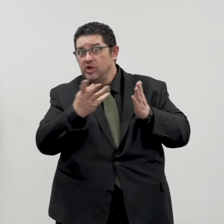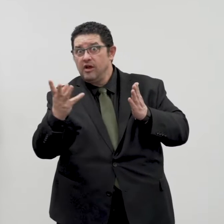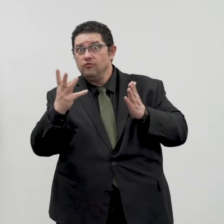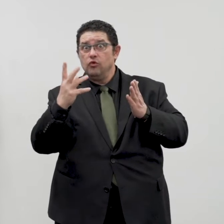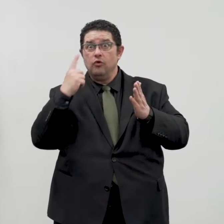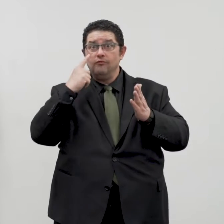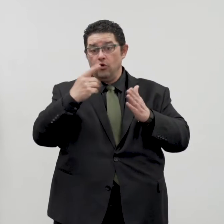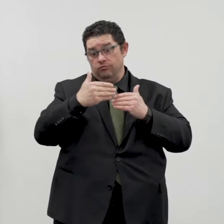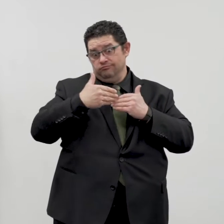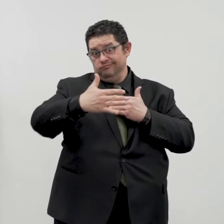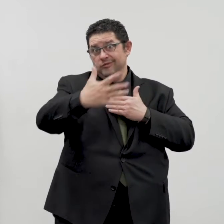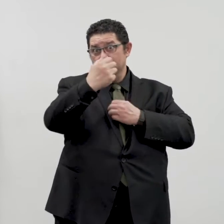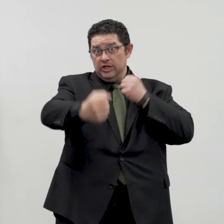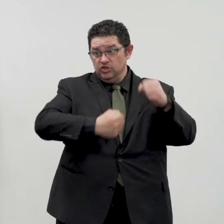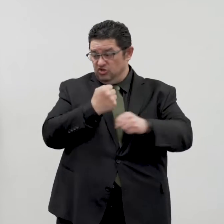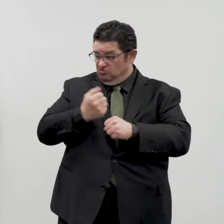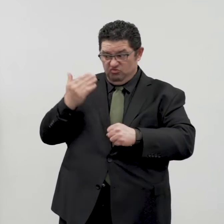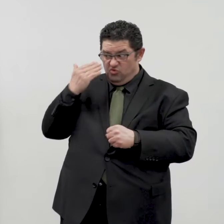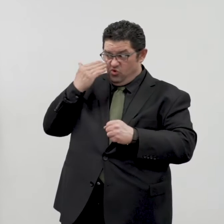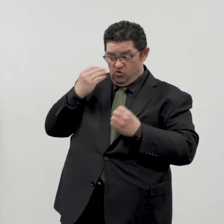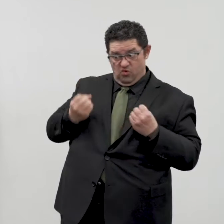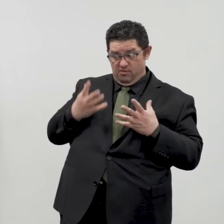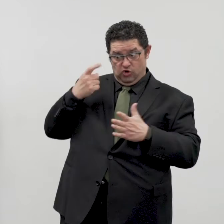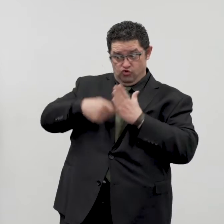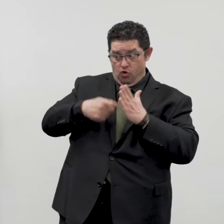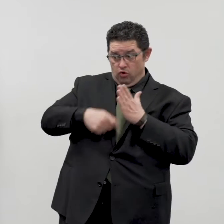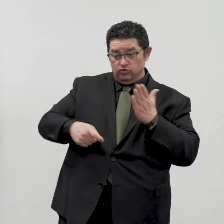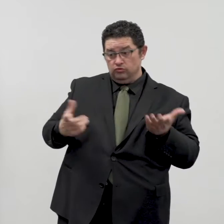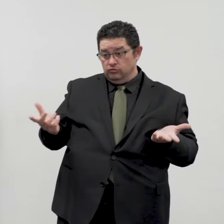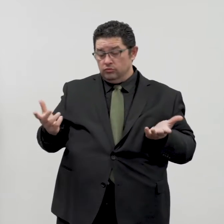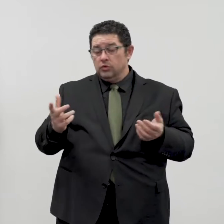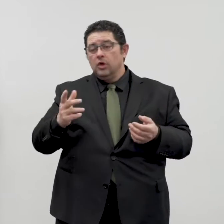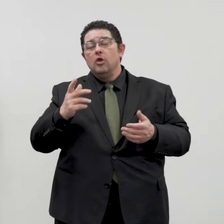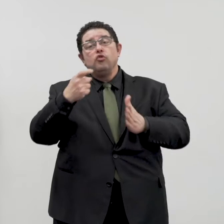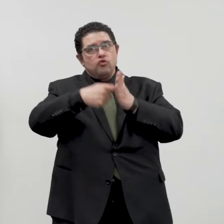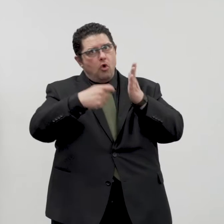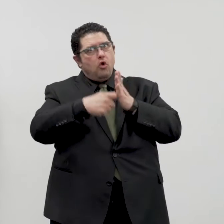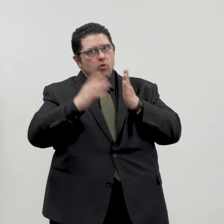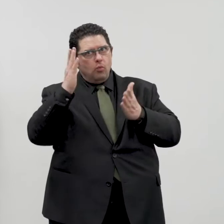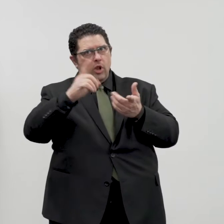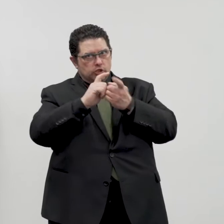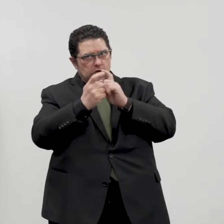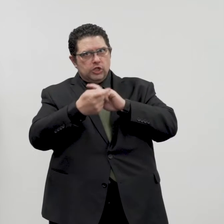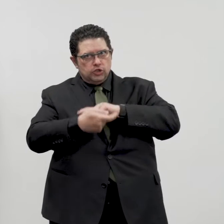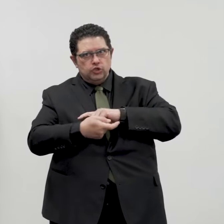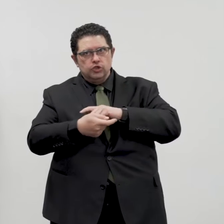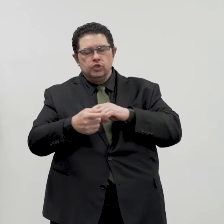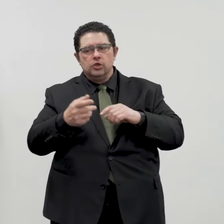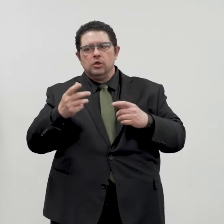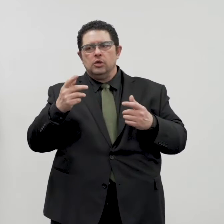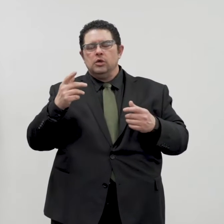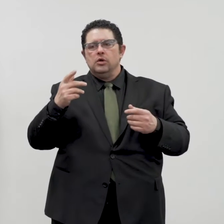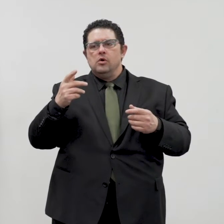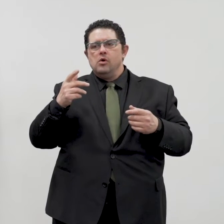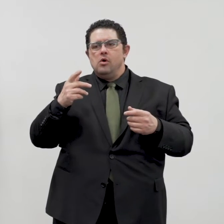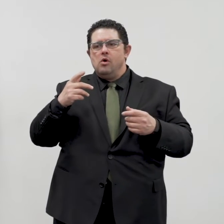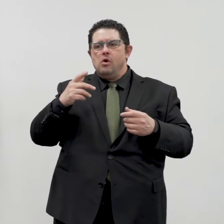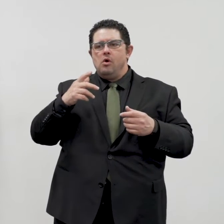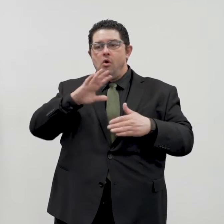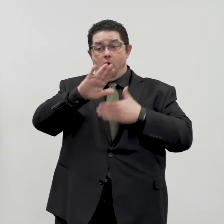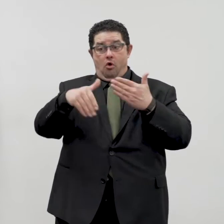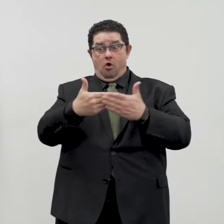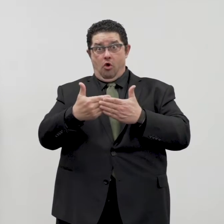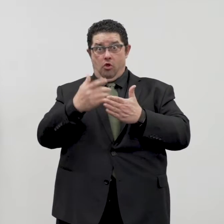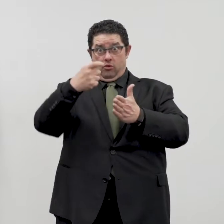sure. Do you know how much that will cost? Or? Well, the costs will change. You know, these are all variables that haven't